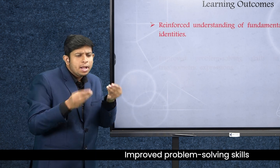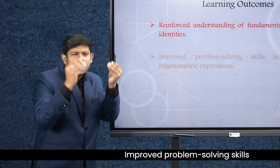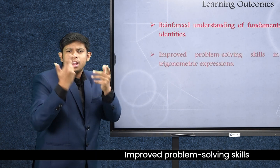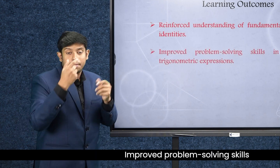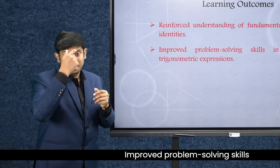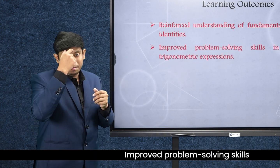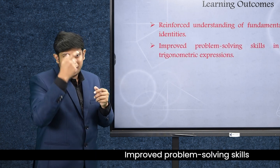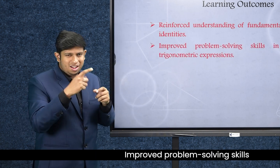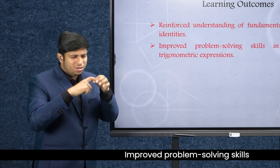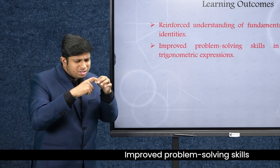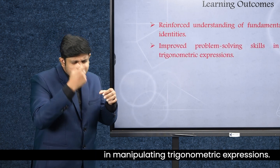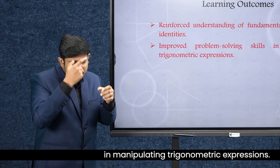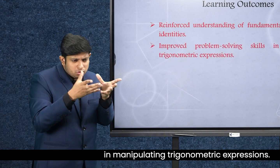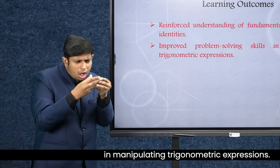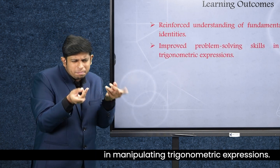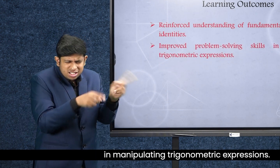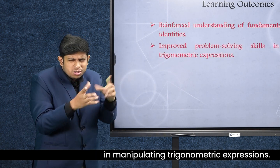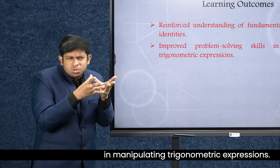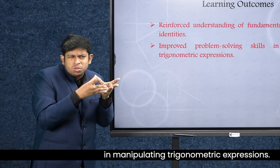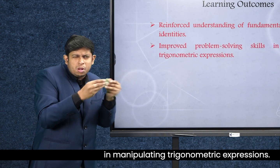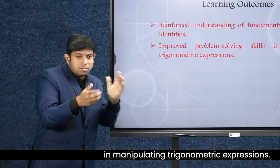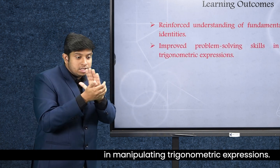improved problem solving skills in manipulating trigonometric expressions,